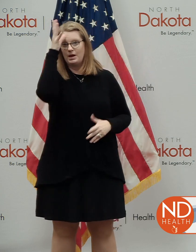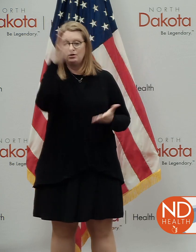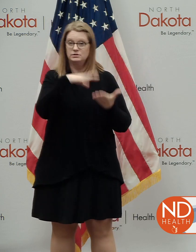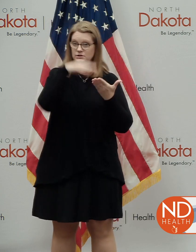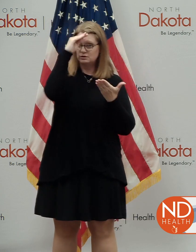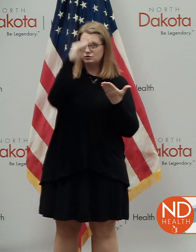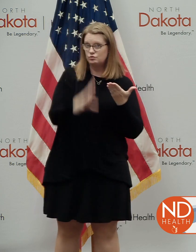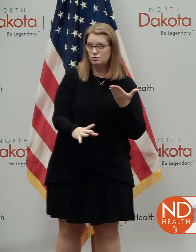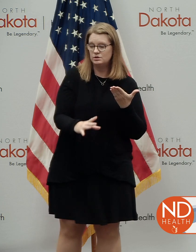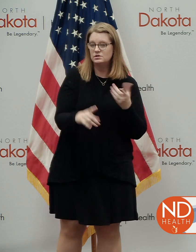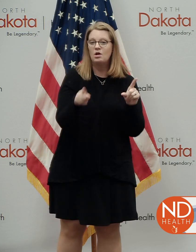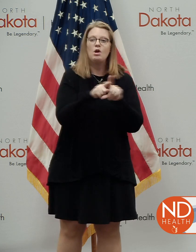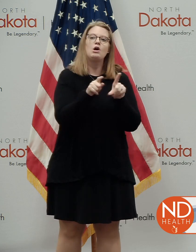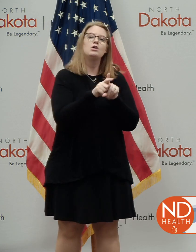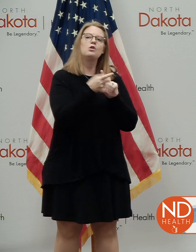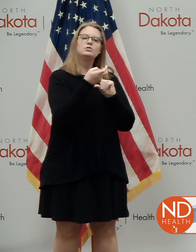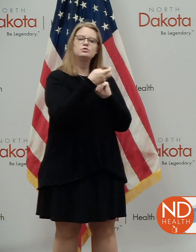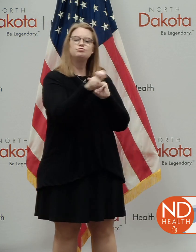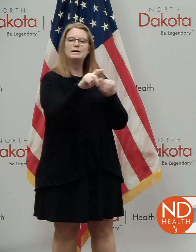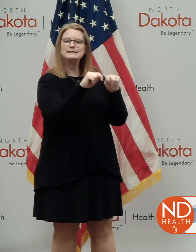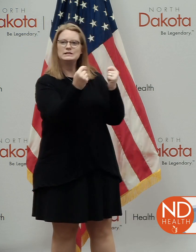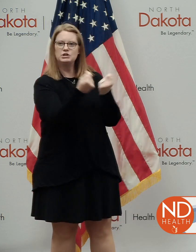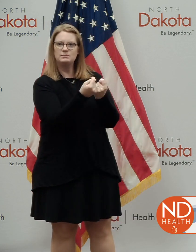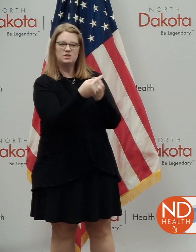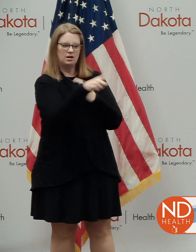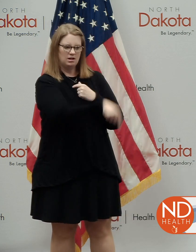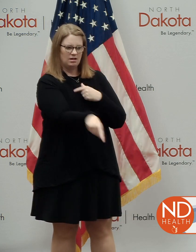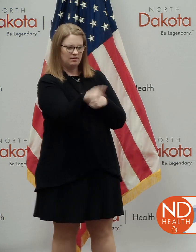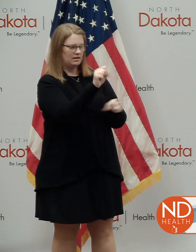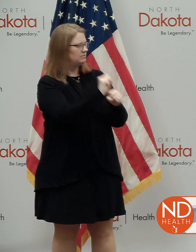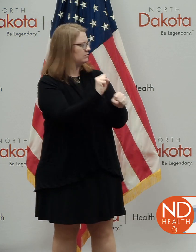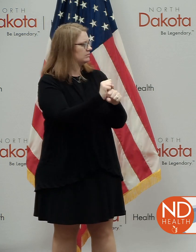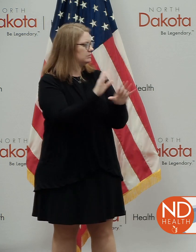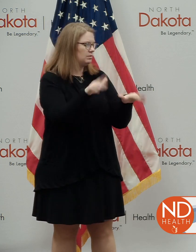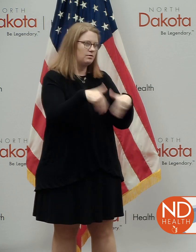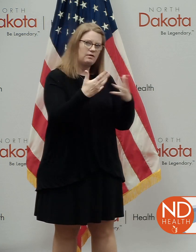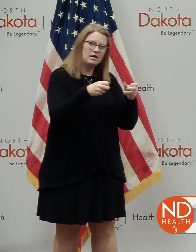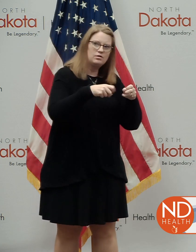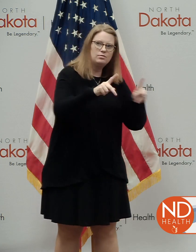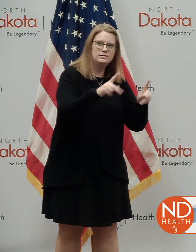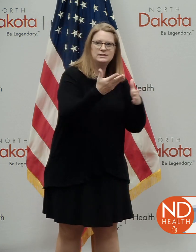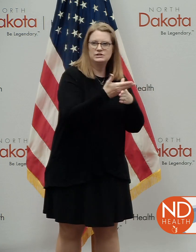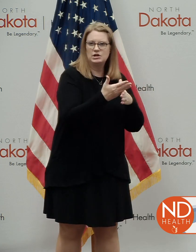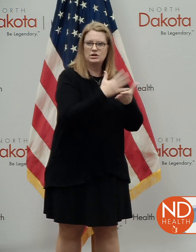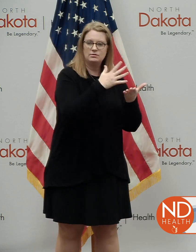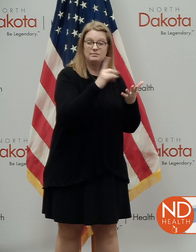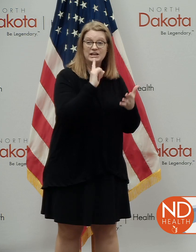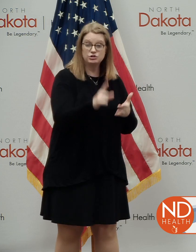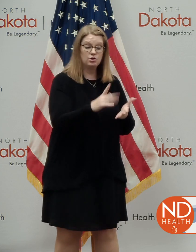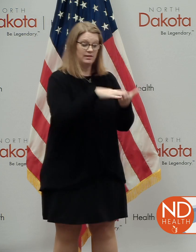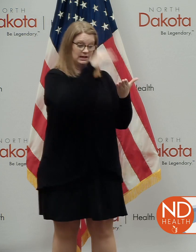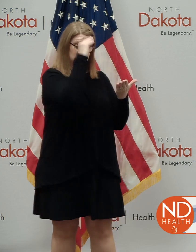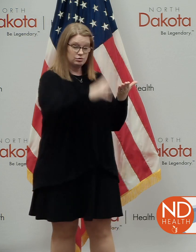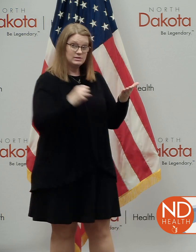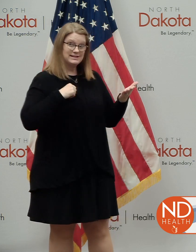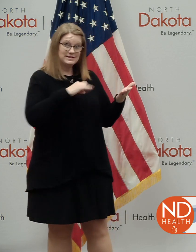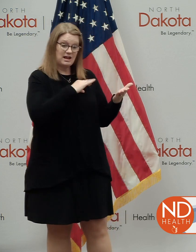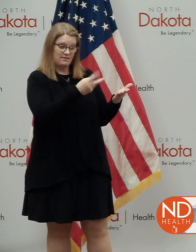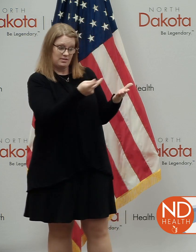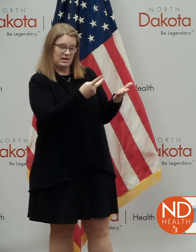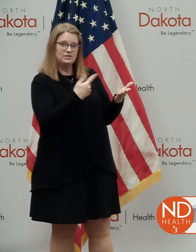students, and transition teams have done to provide opportunities to assure students and staff have a safe learning